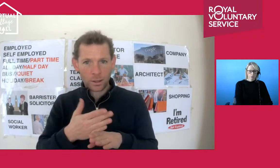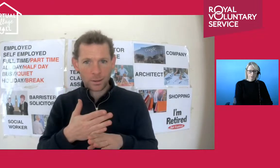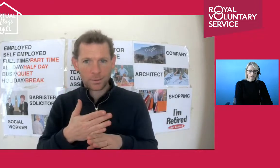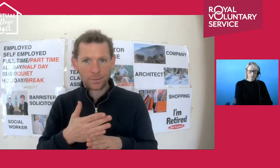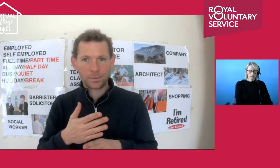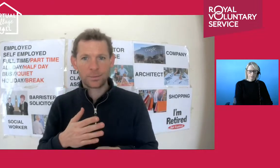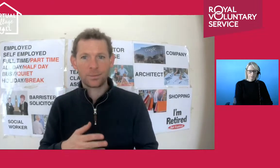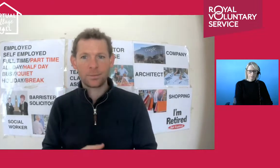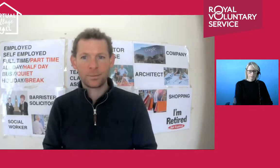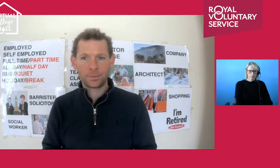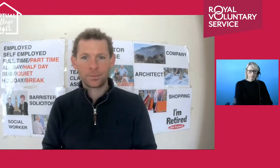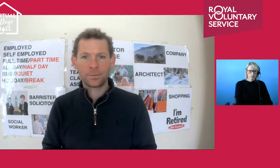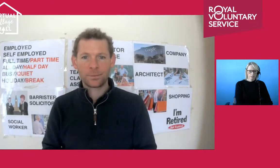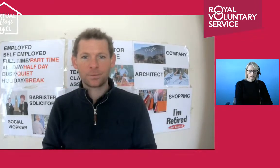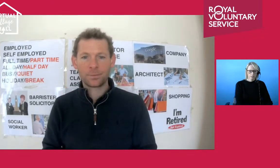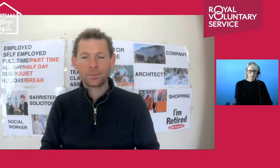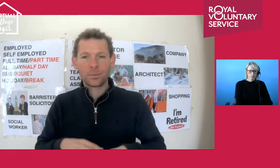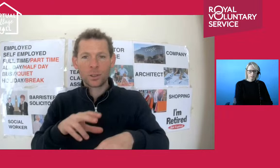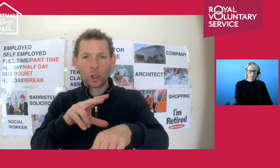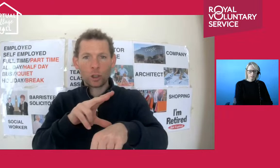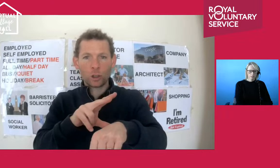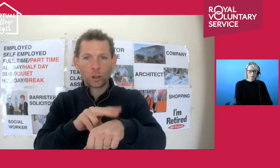social worker,